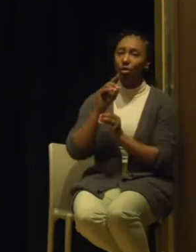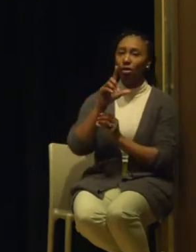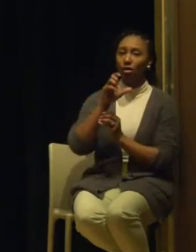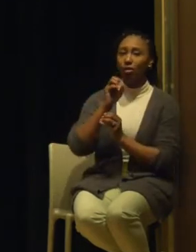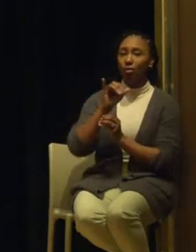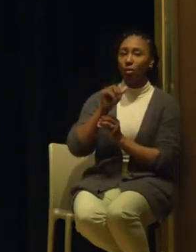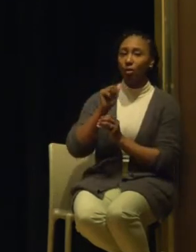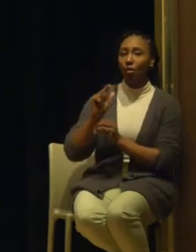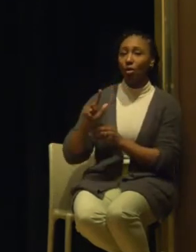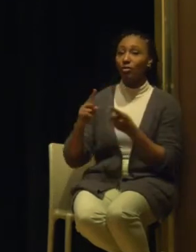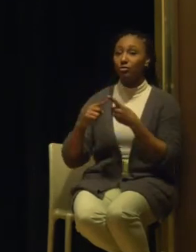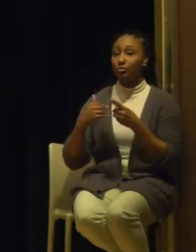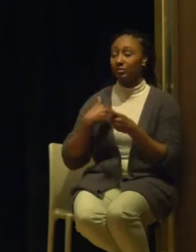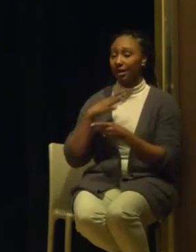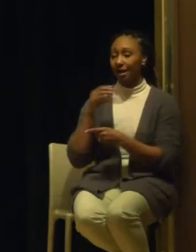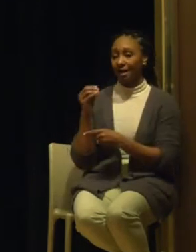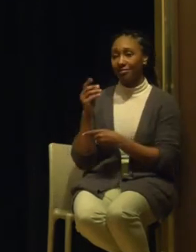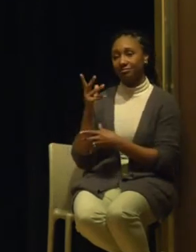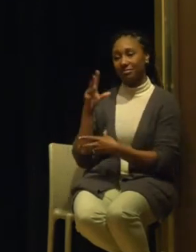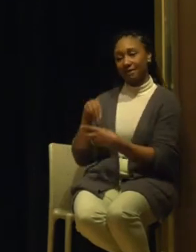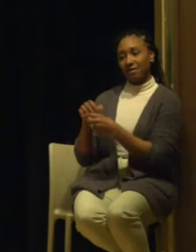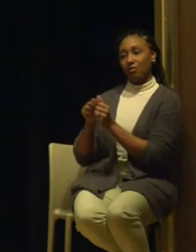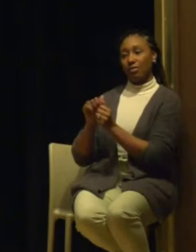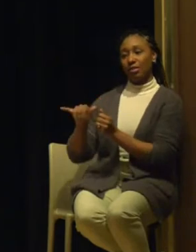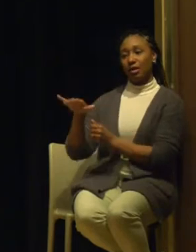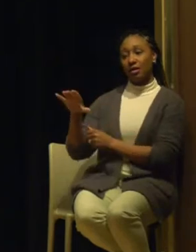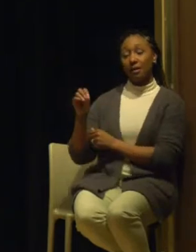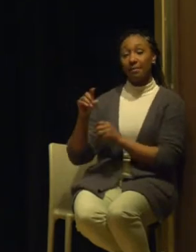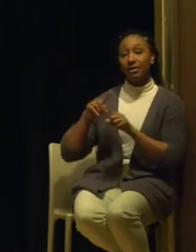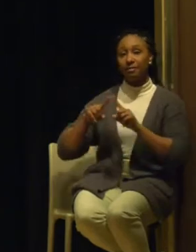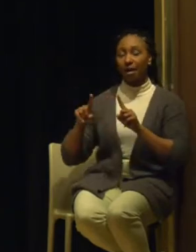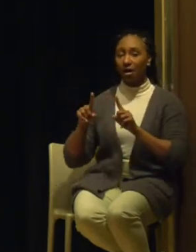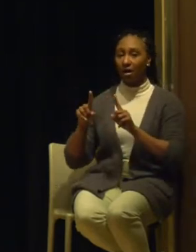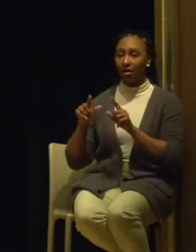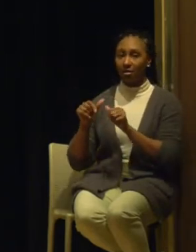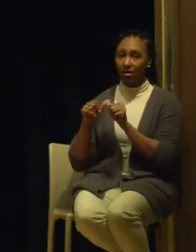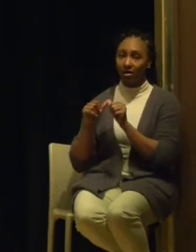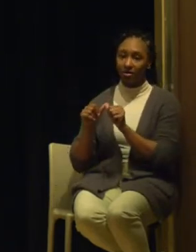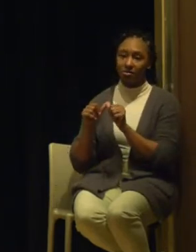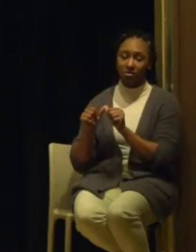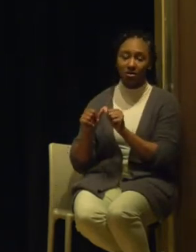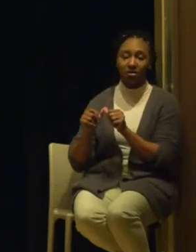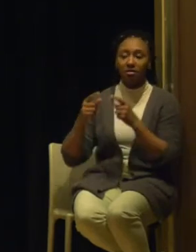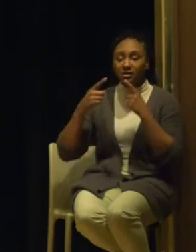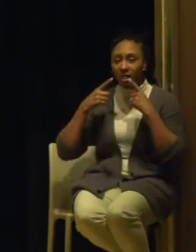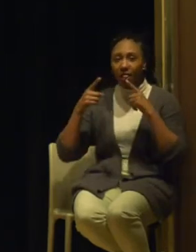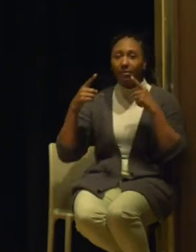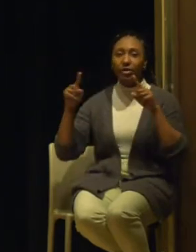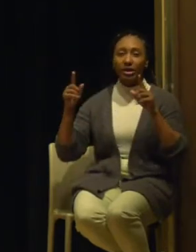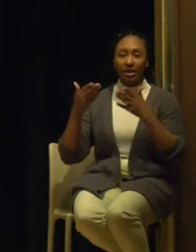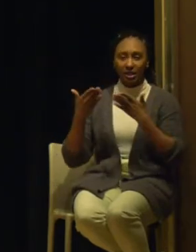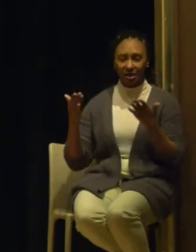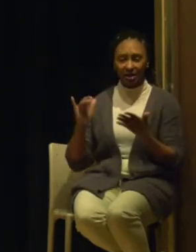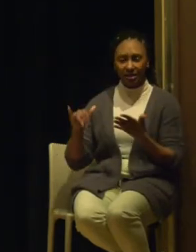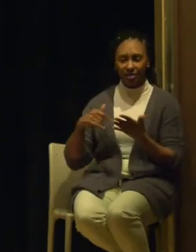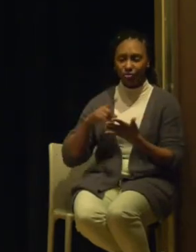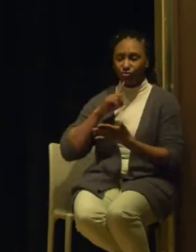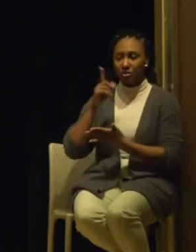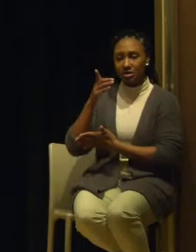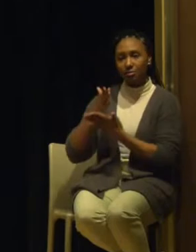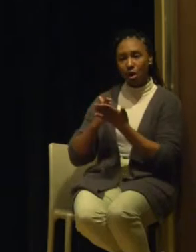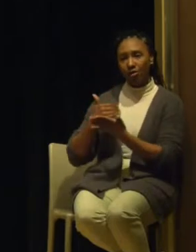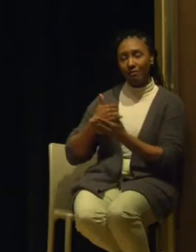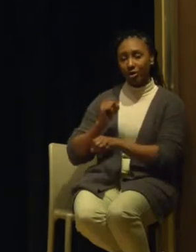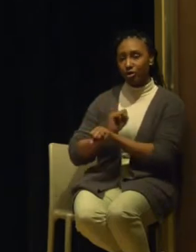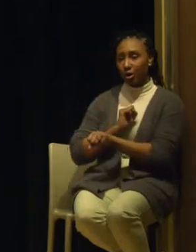were invested in the company. But this constant celebrity thing was always part of my job.